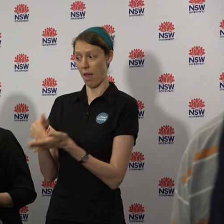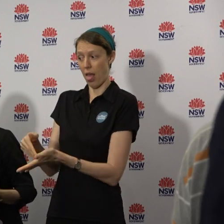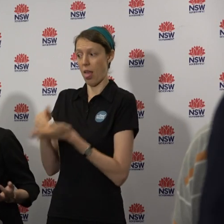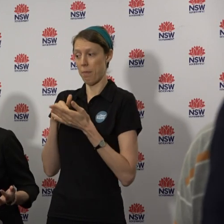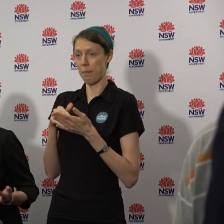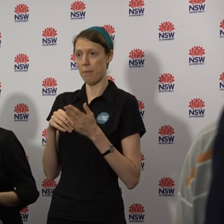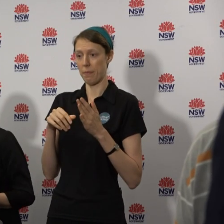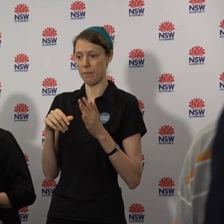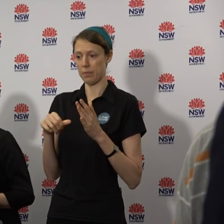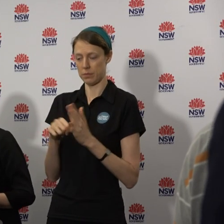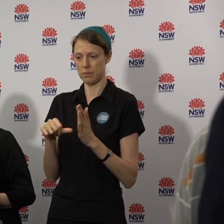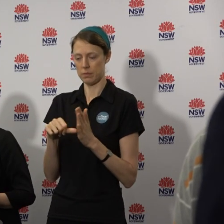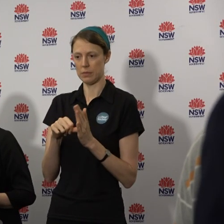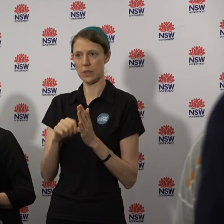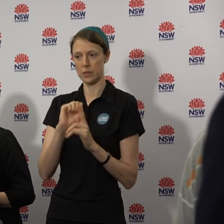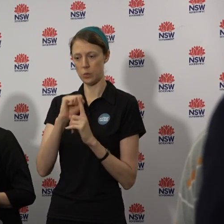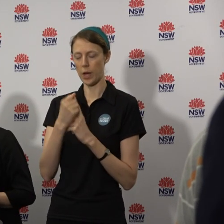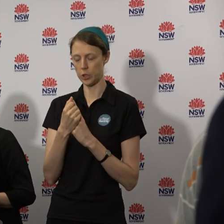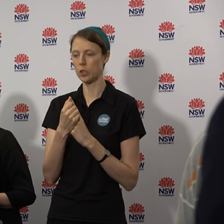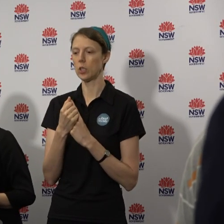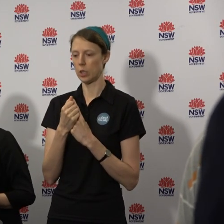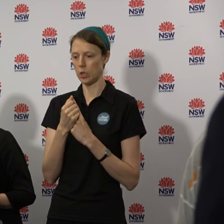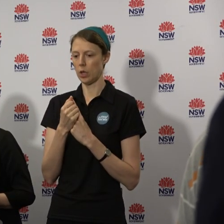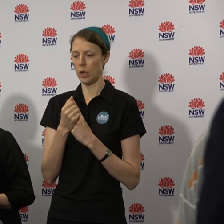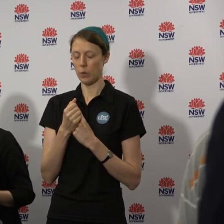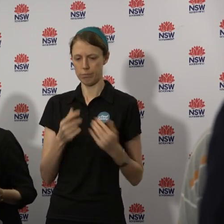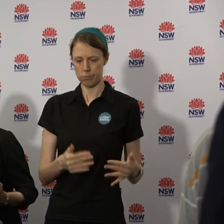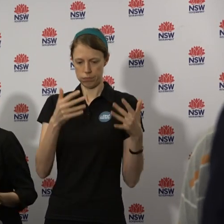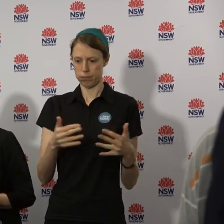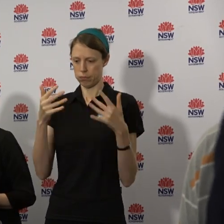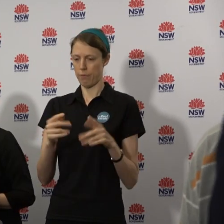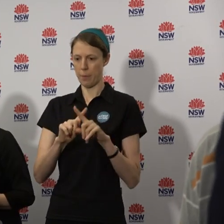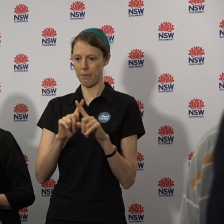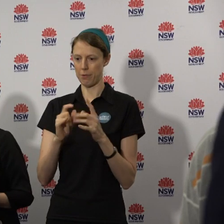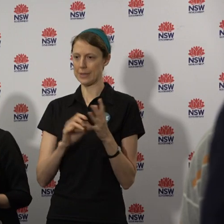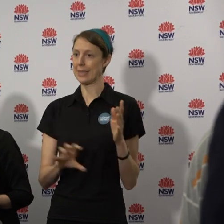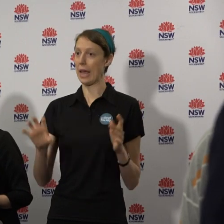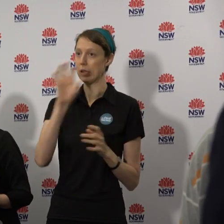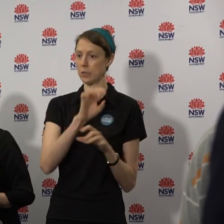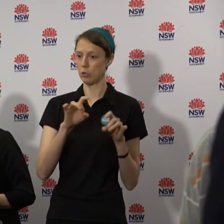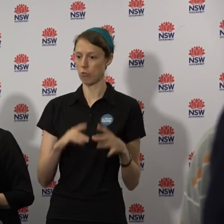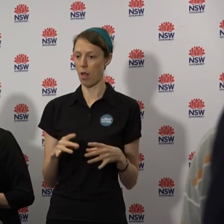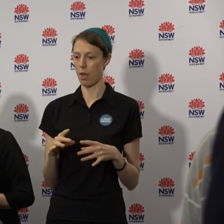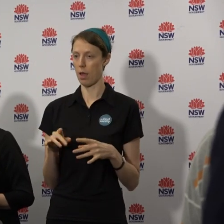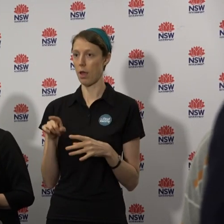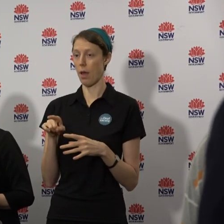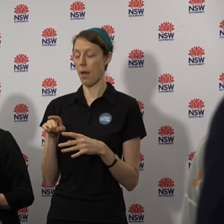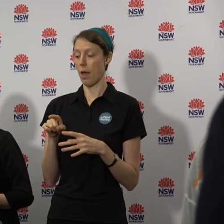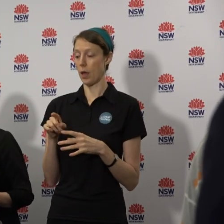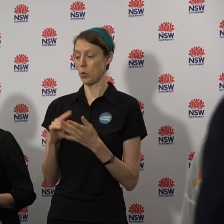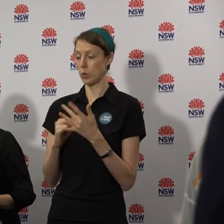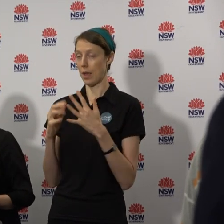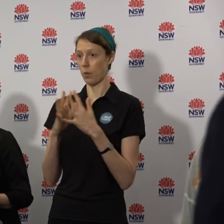all the states that only came up a couple of days ago, New South Wales in the last quarter grew at 0.5%.